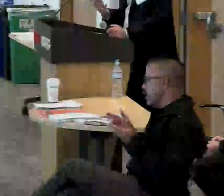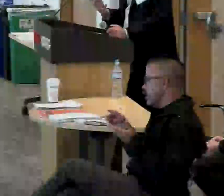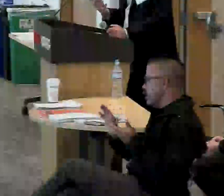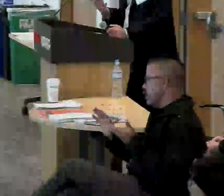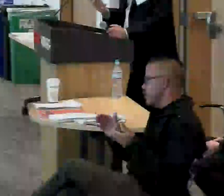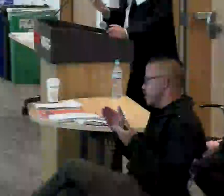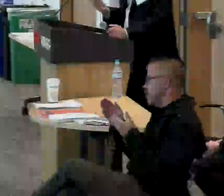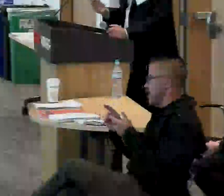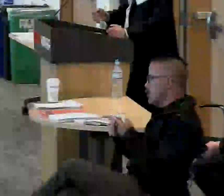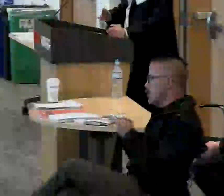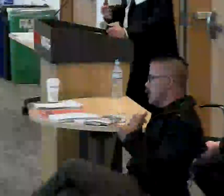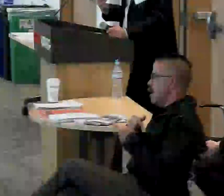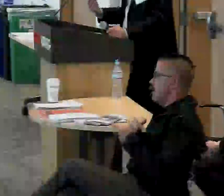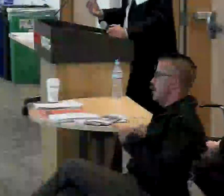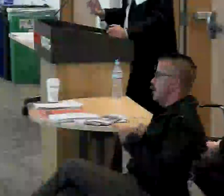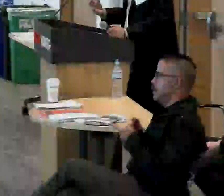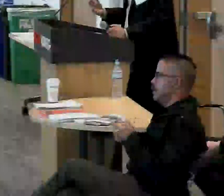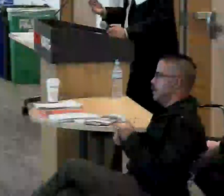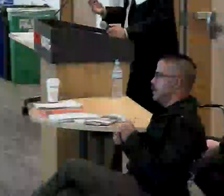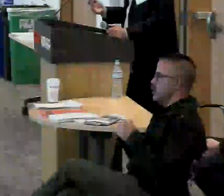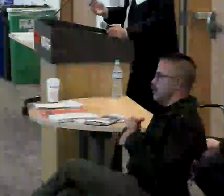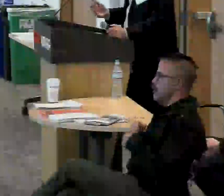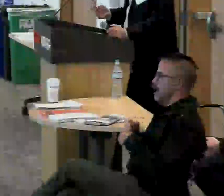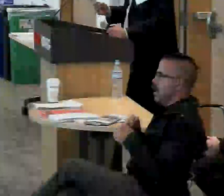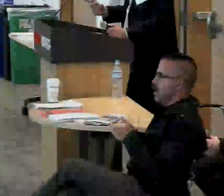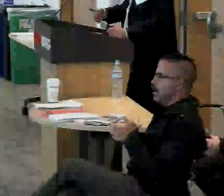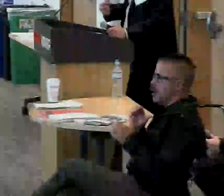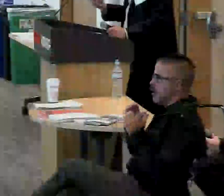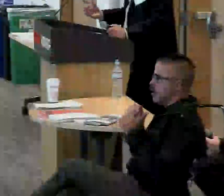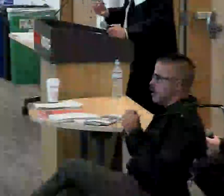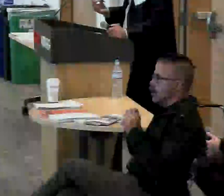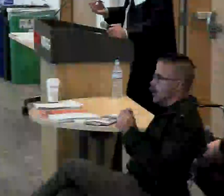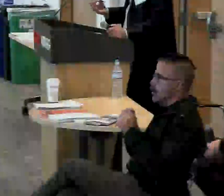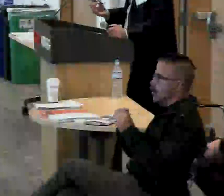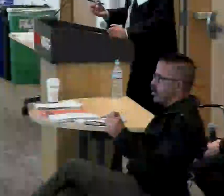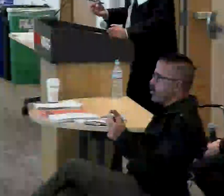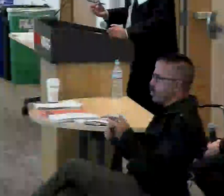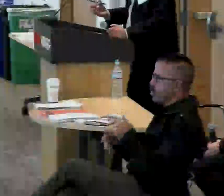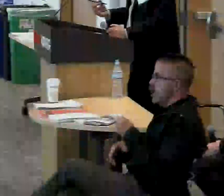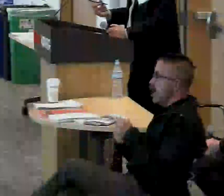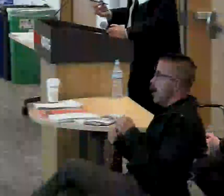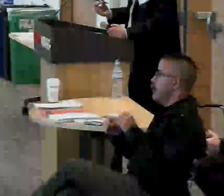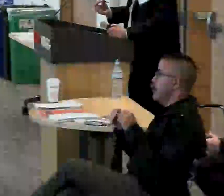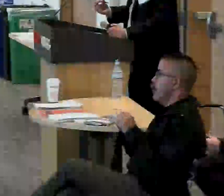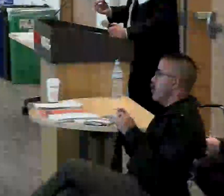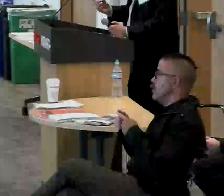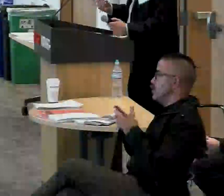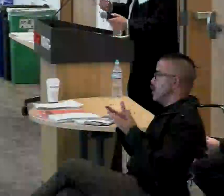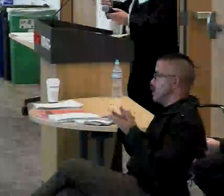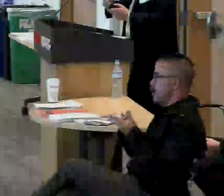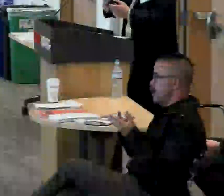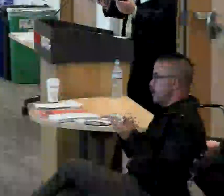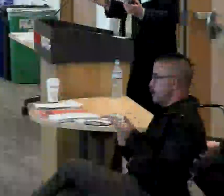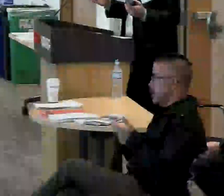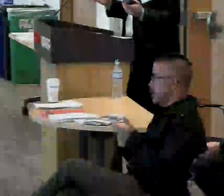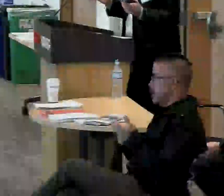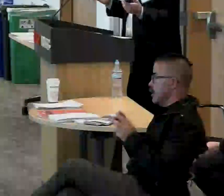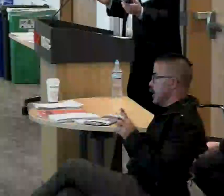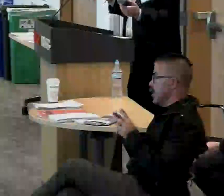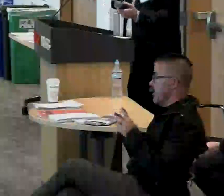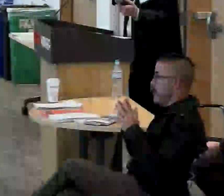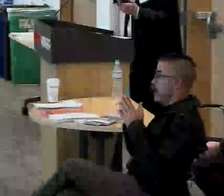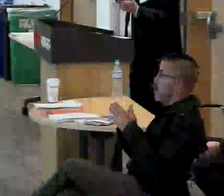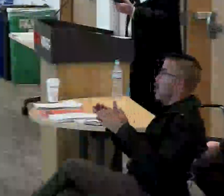an opportunity to further this conversation, to build upon some of the things talked about today, either on a broad